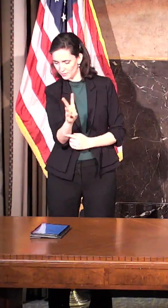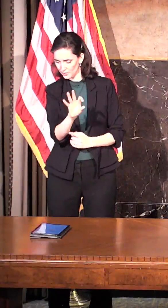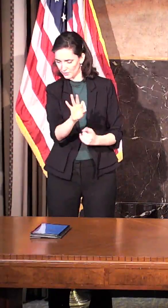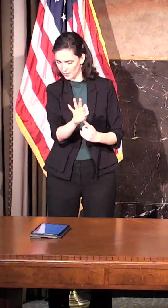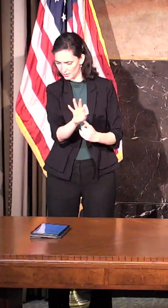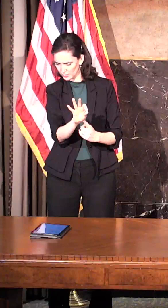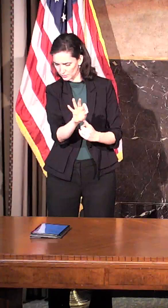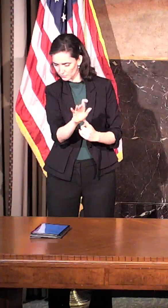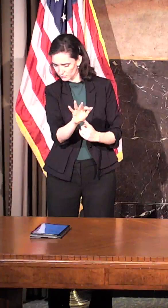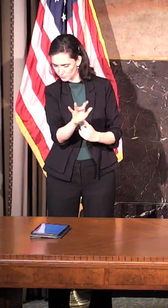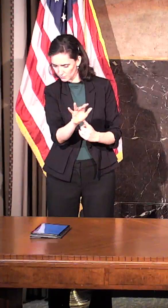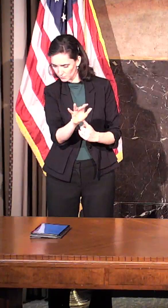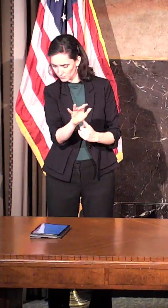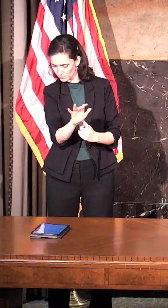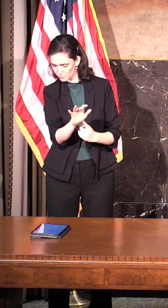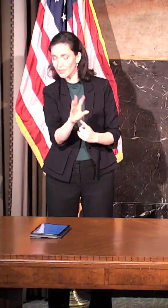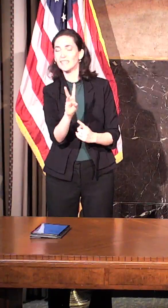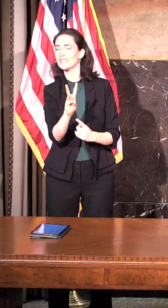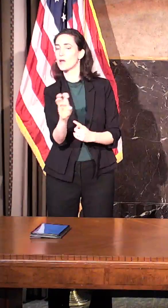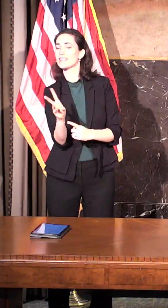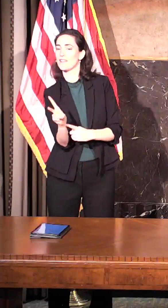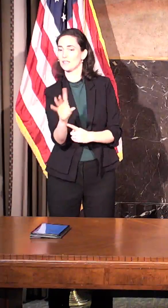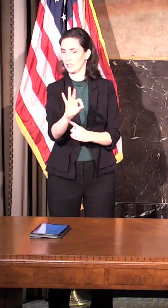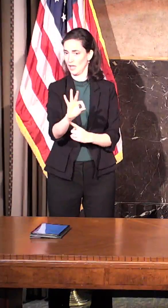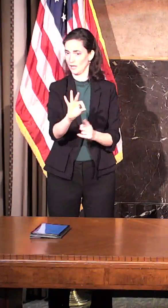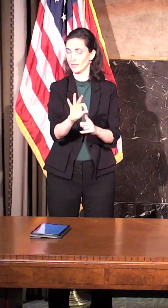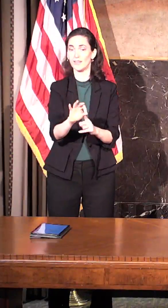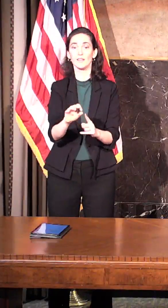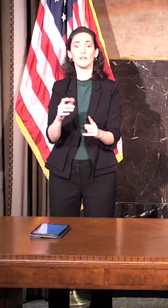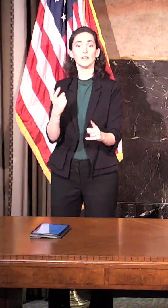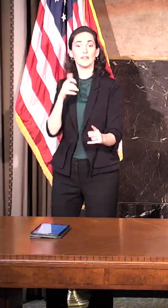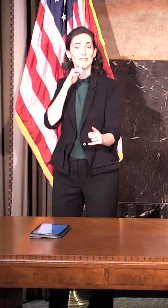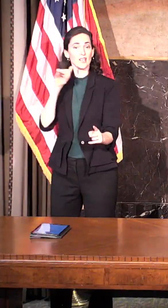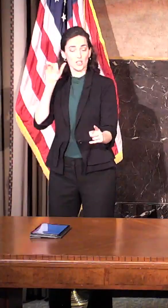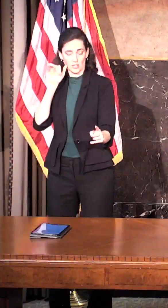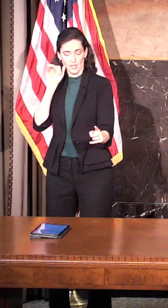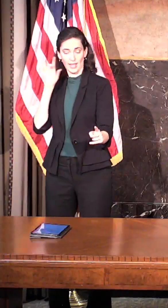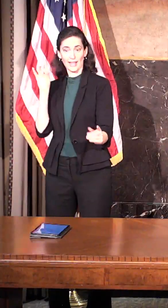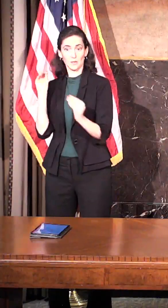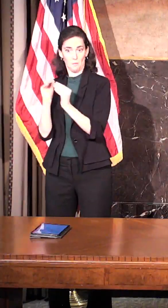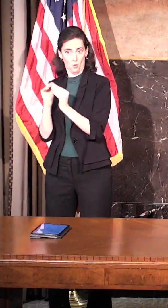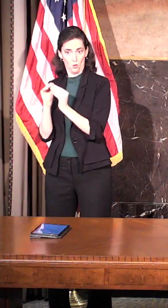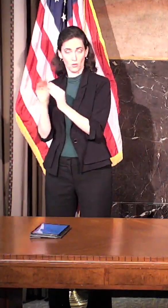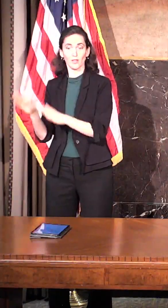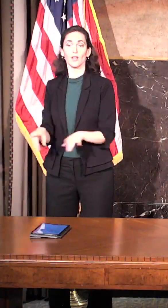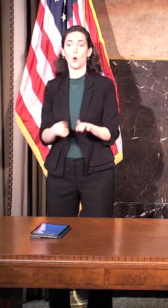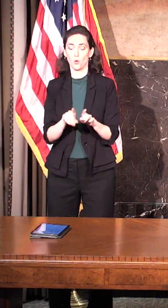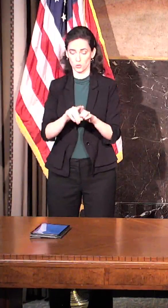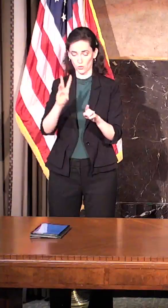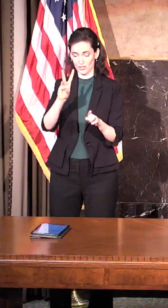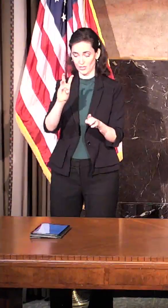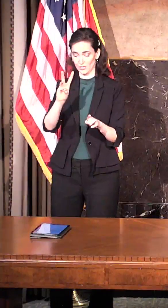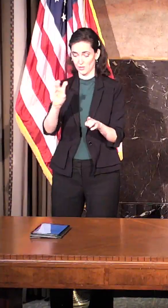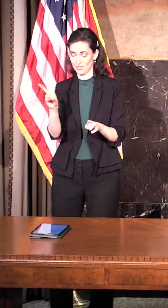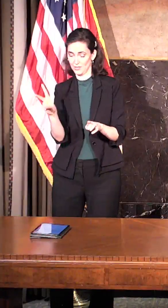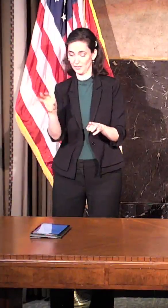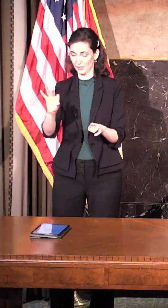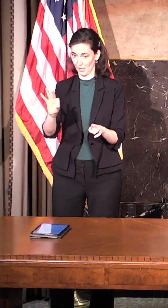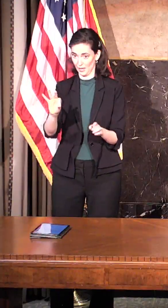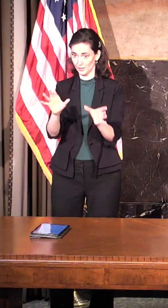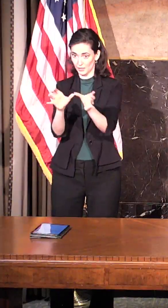hours. We have 100 of those individuals who are on mechanical ventilators, and that's down 2.